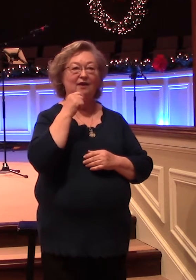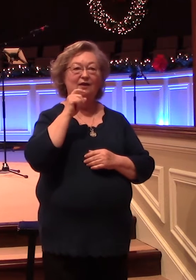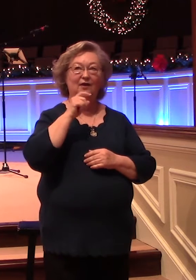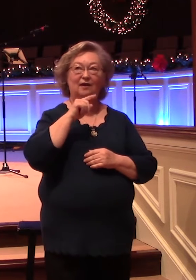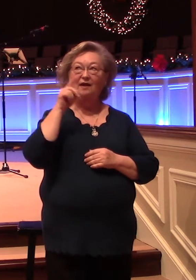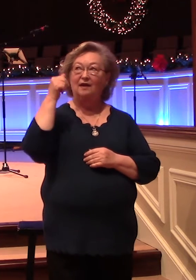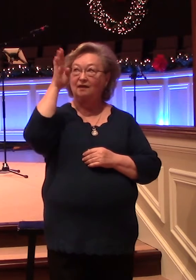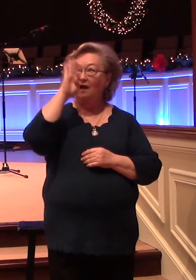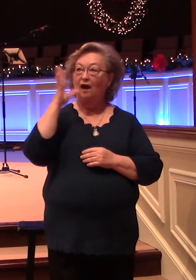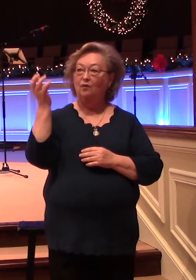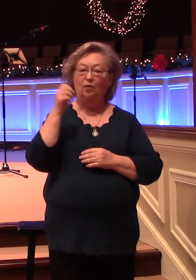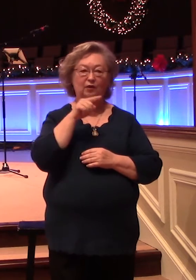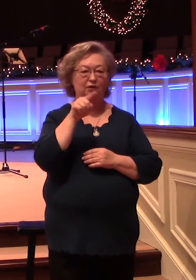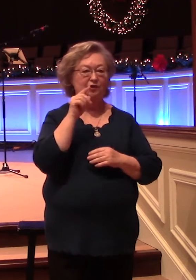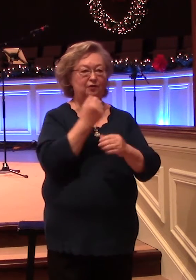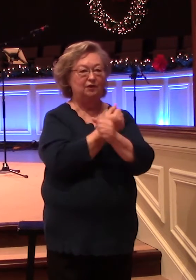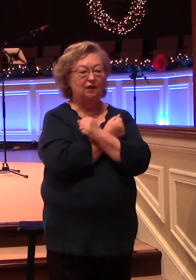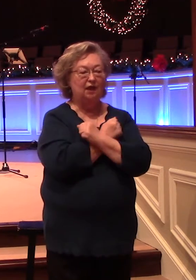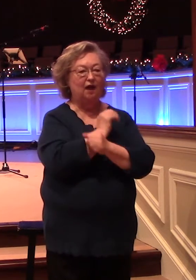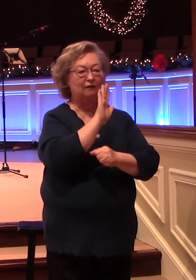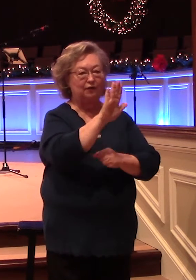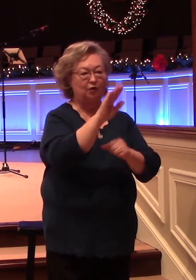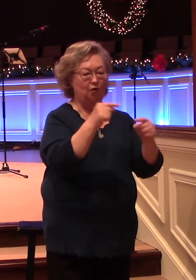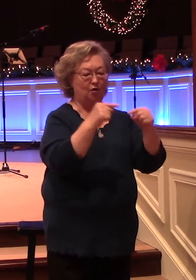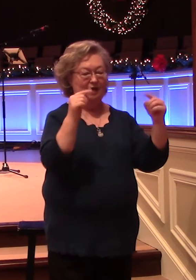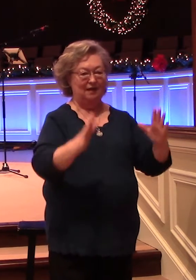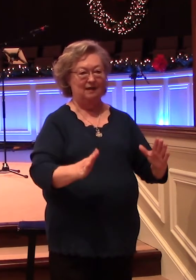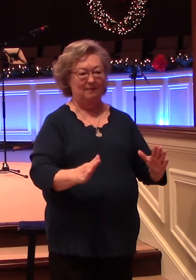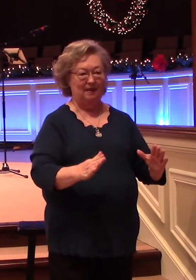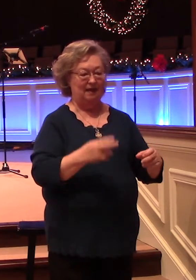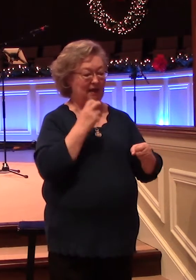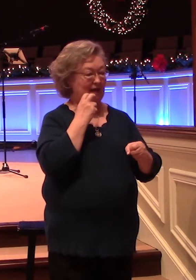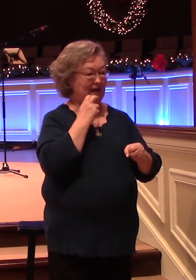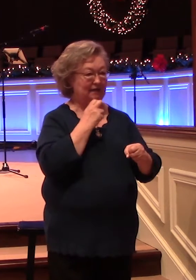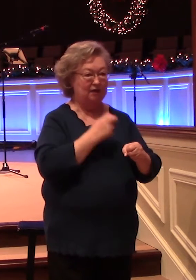The hardest person to love is the place you ought to start.